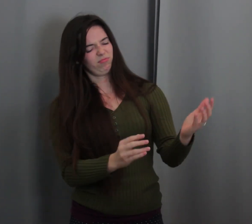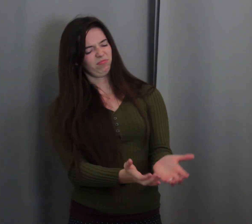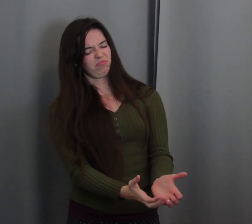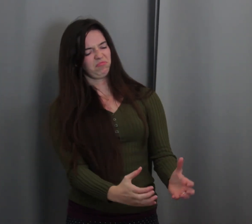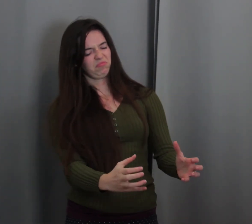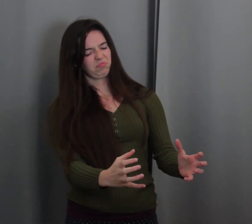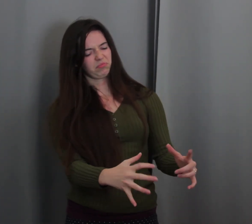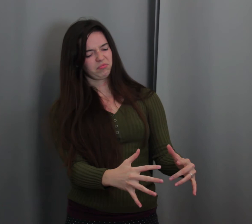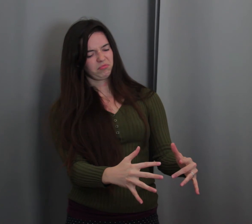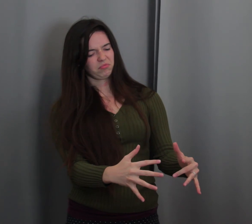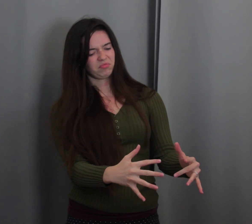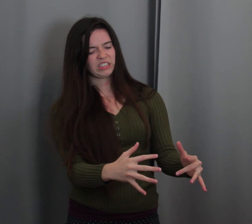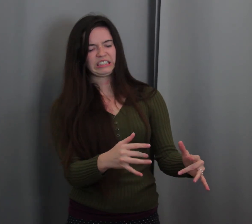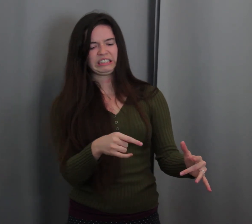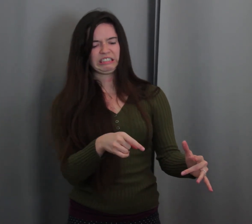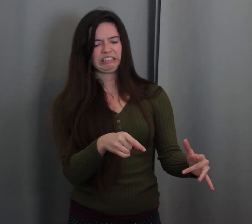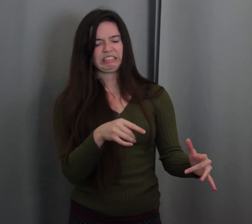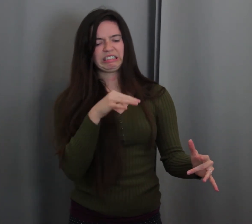dented, rusty bucket.